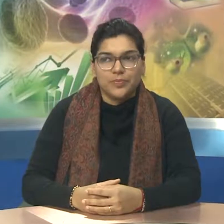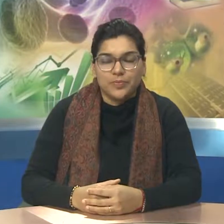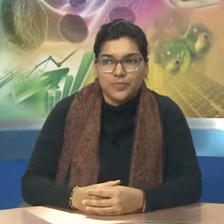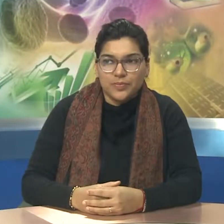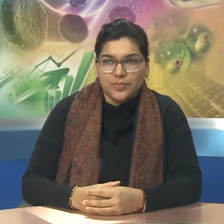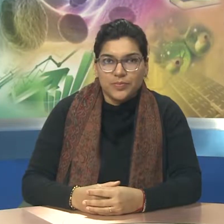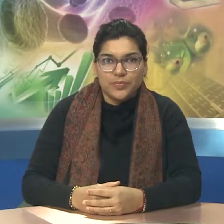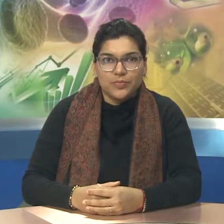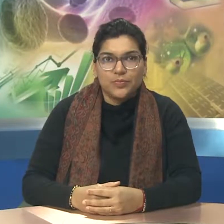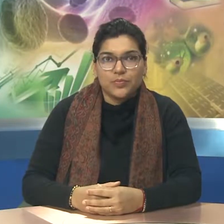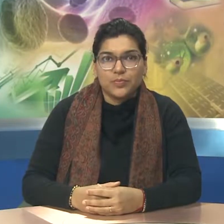subjected.